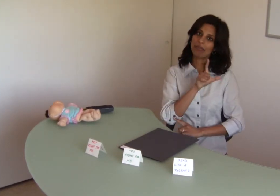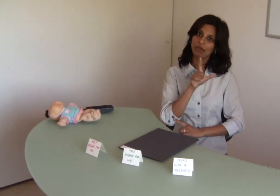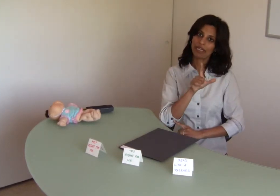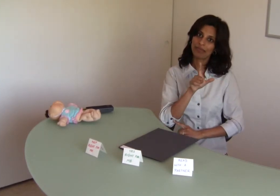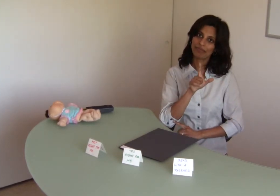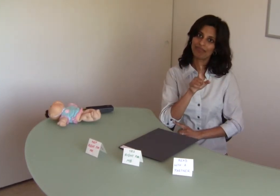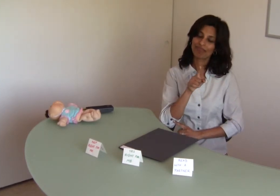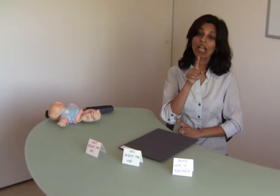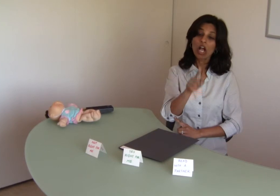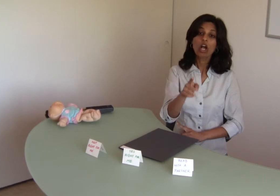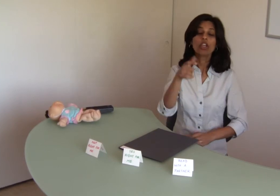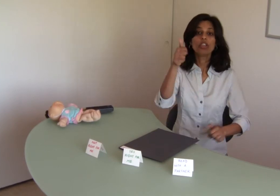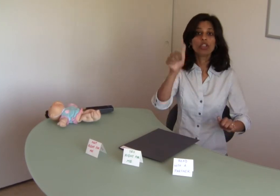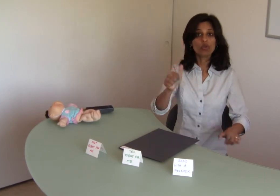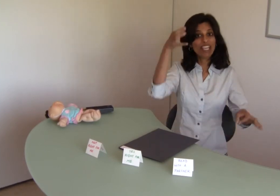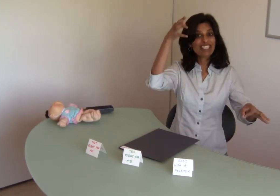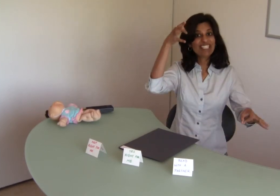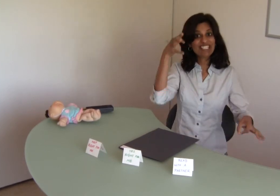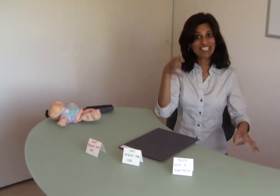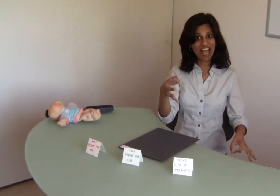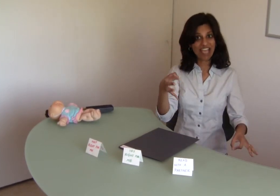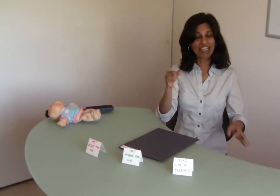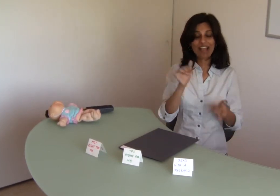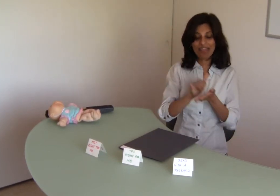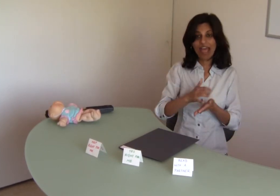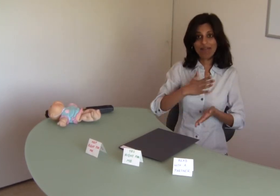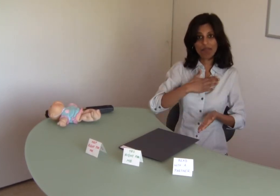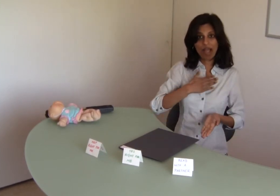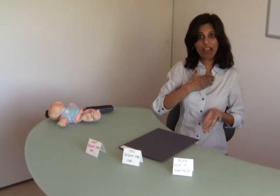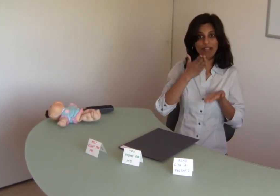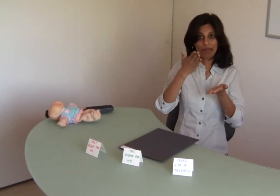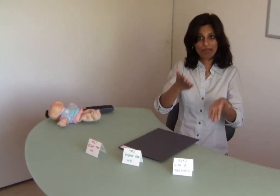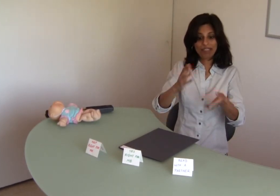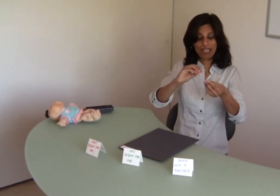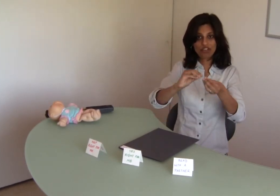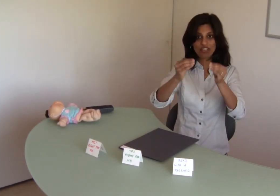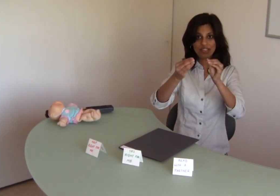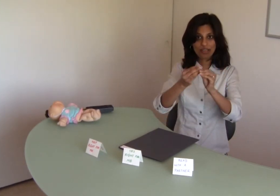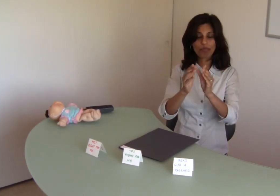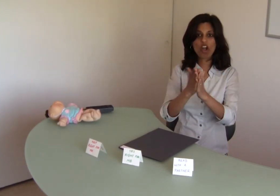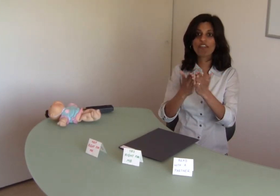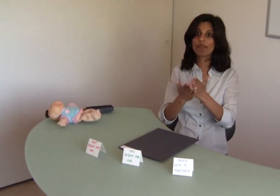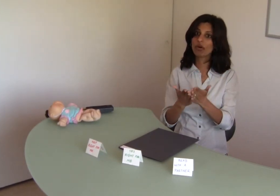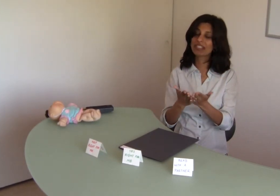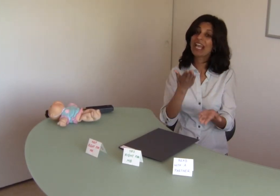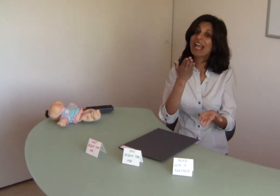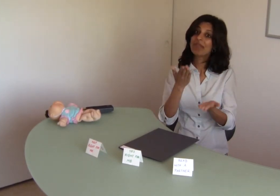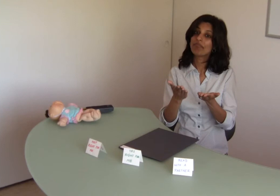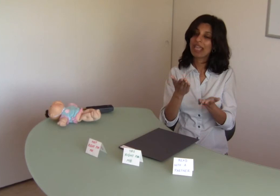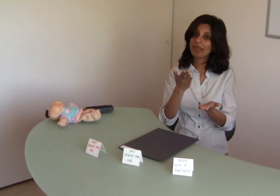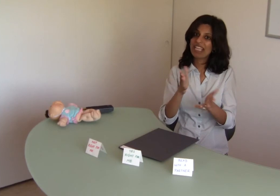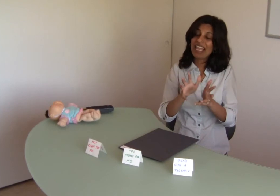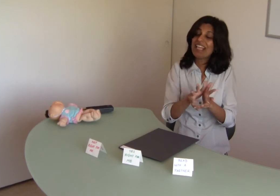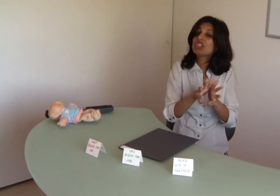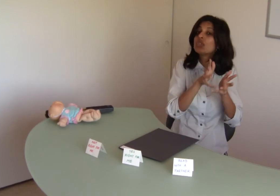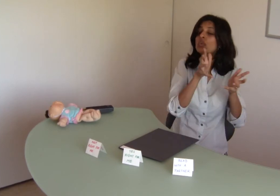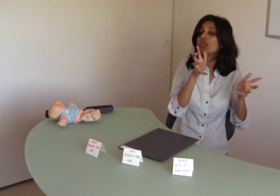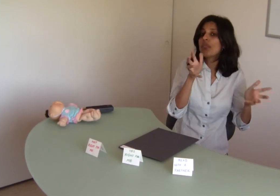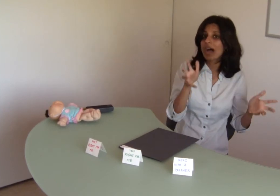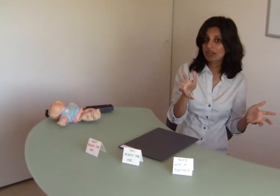library. You can decide that my recommendation number of books maybe is too